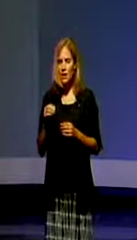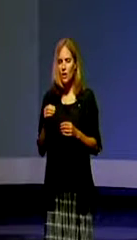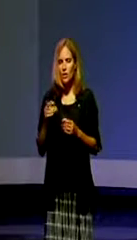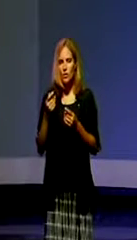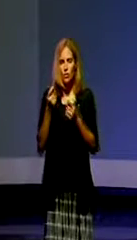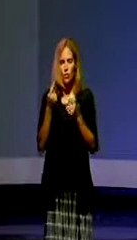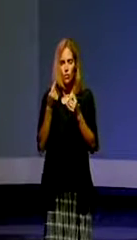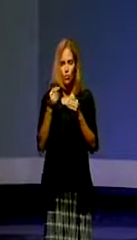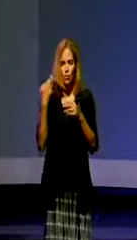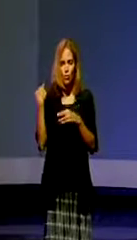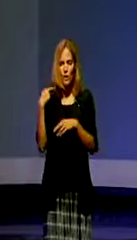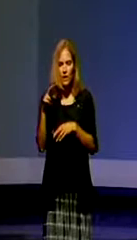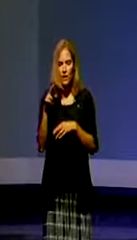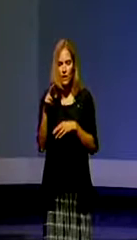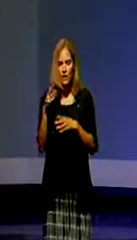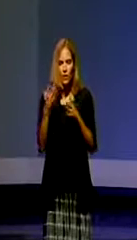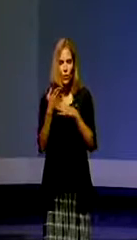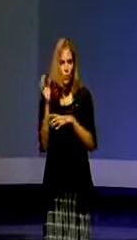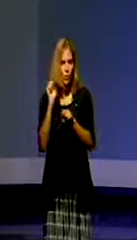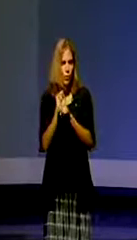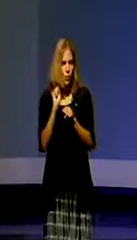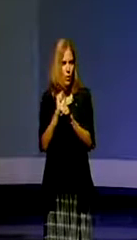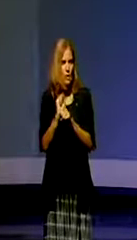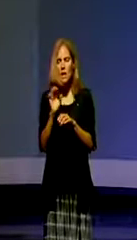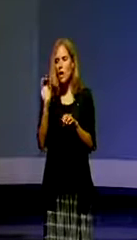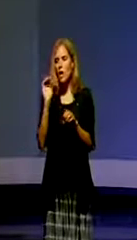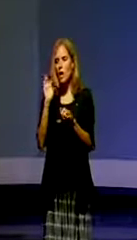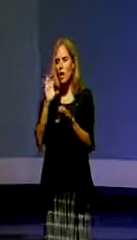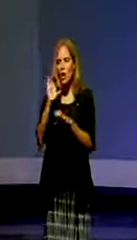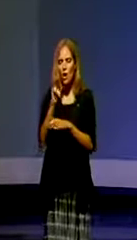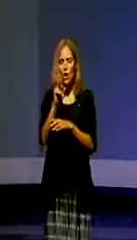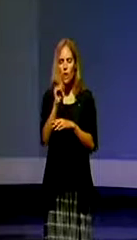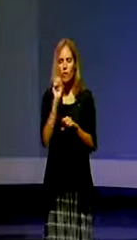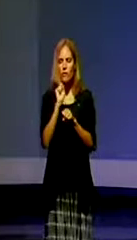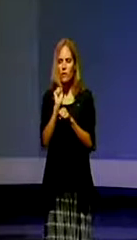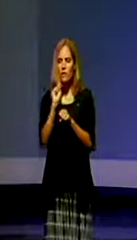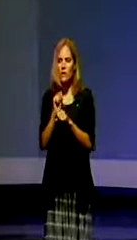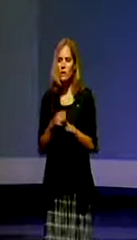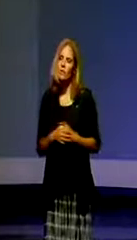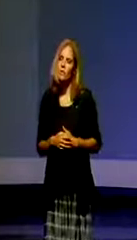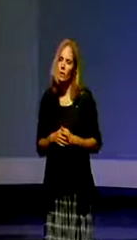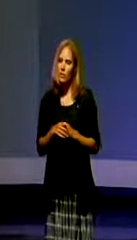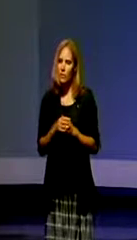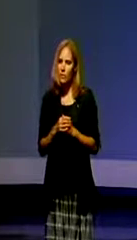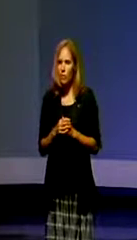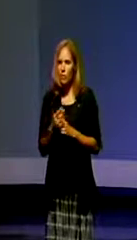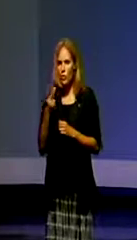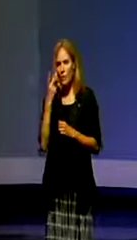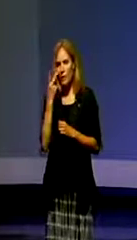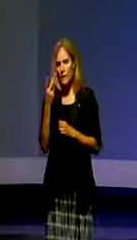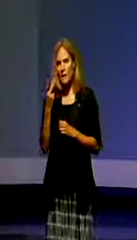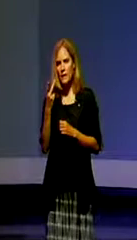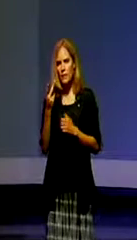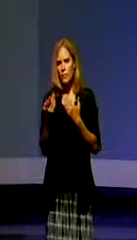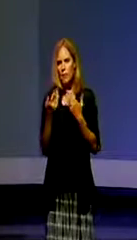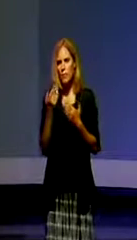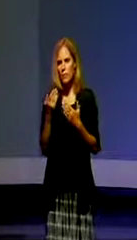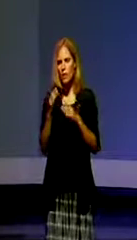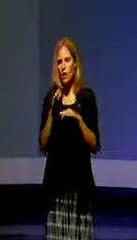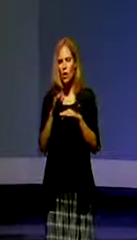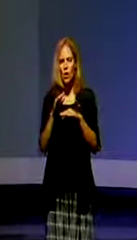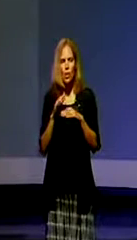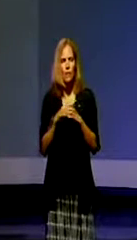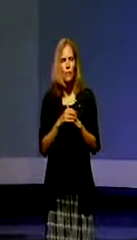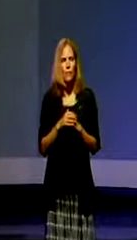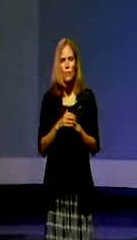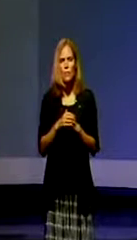rehashed religion by works, a cult of works. We even see in maybe what we would call even the